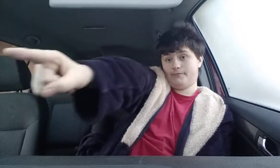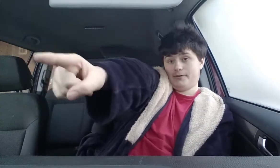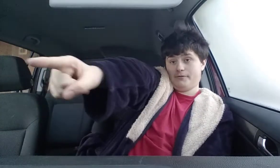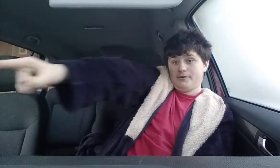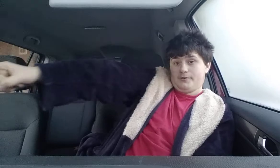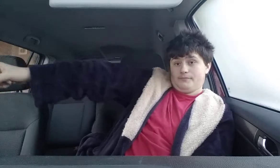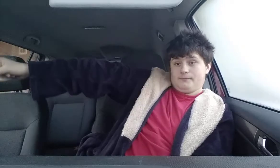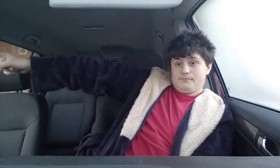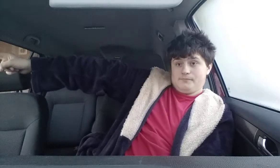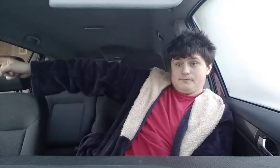away.